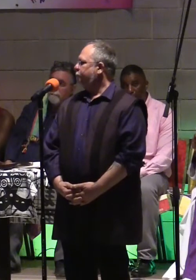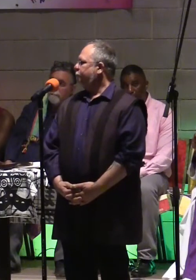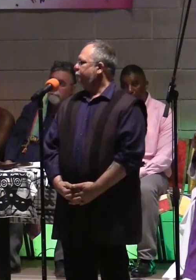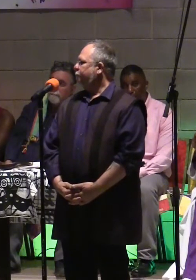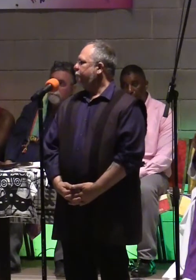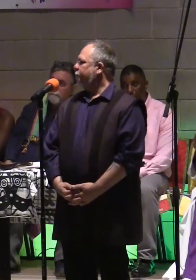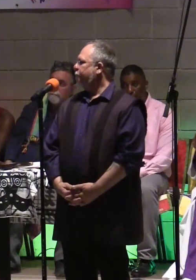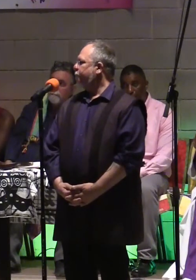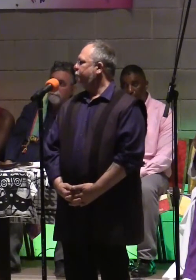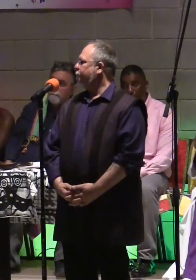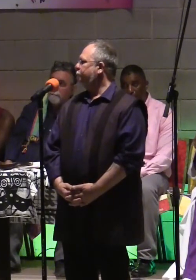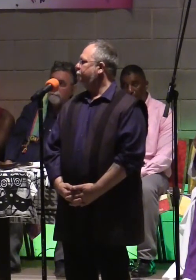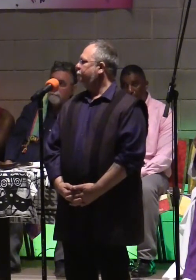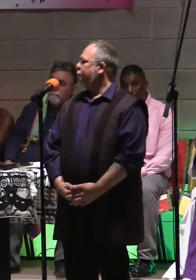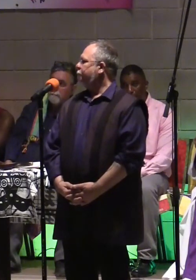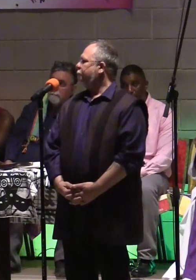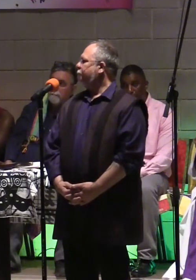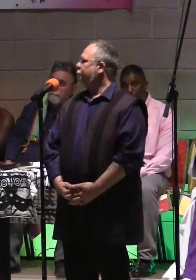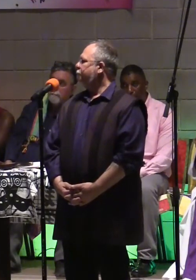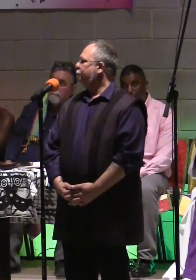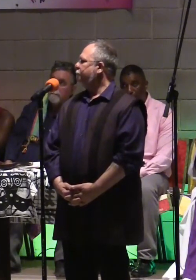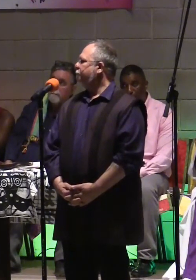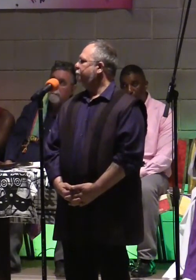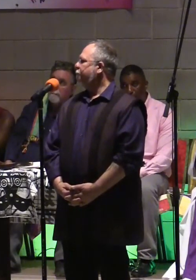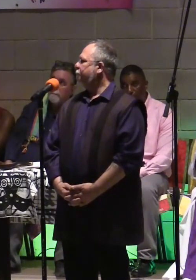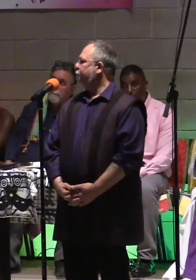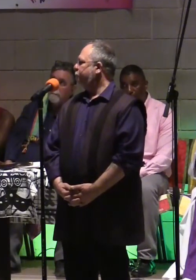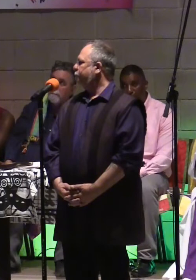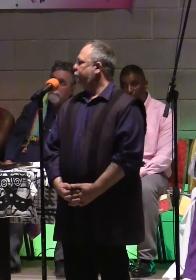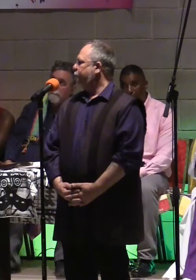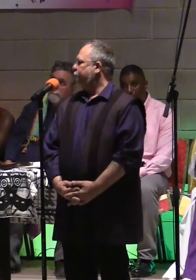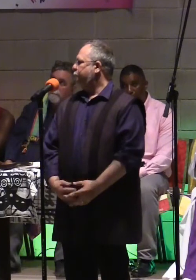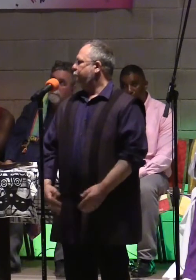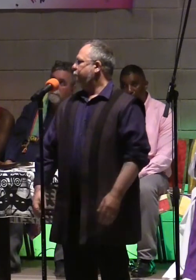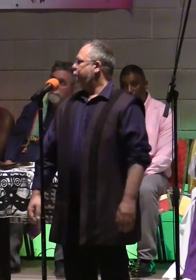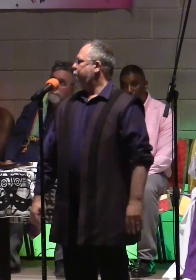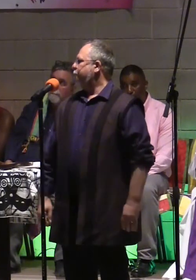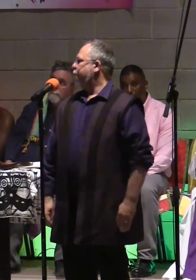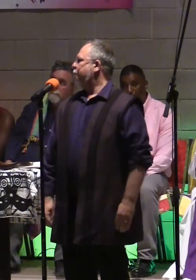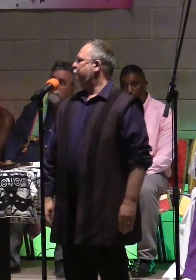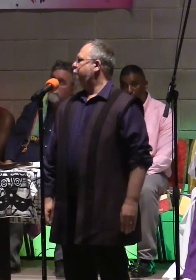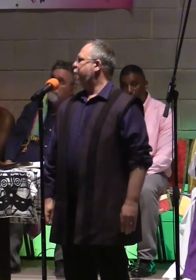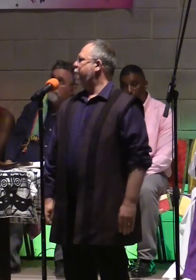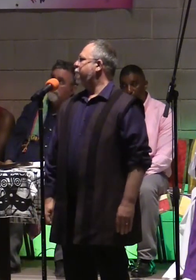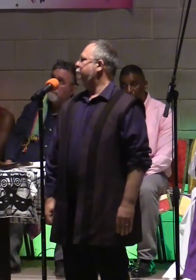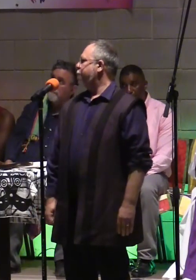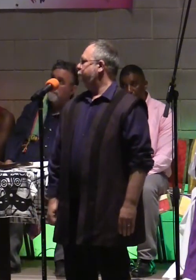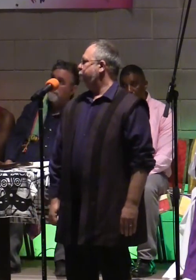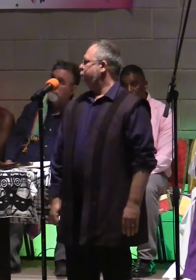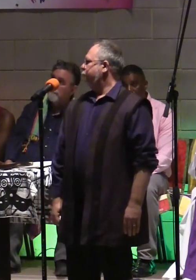And then it was Mother Teresa who said, I can do things you cannot, You can do things I